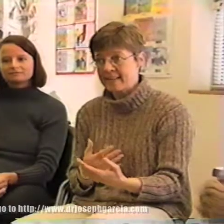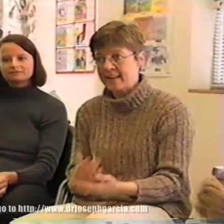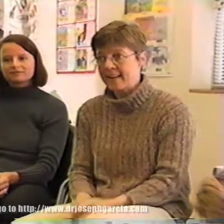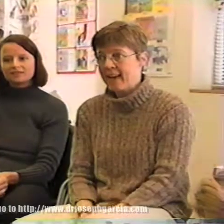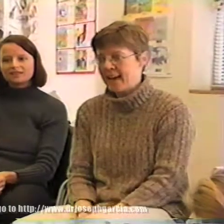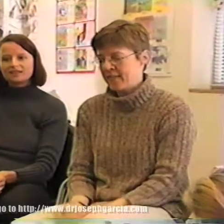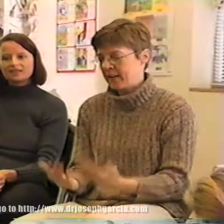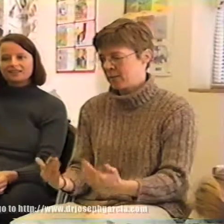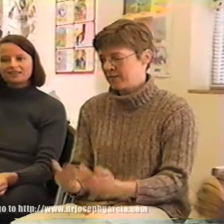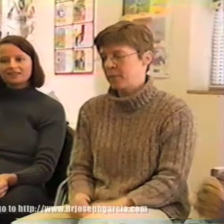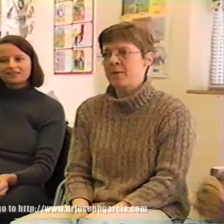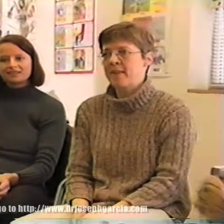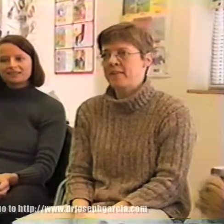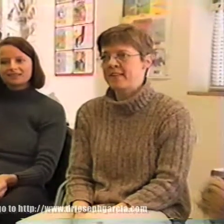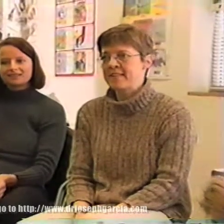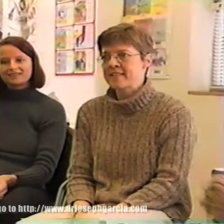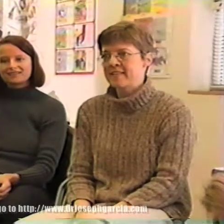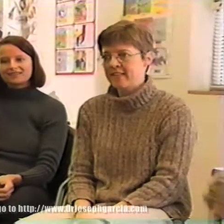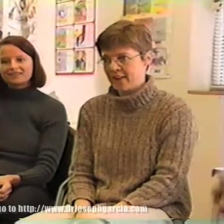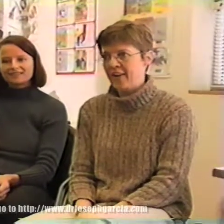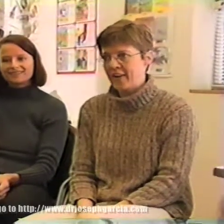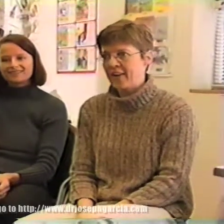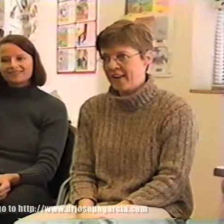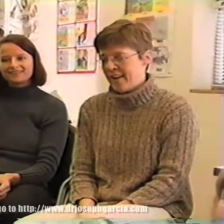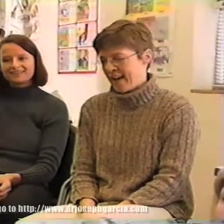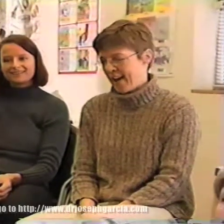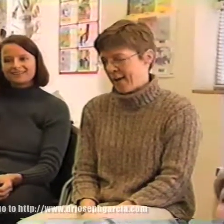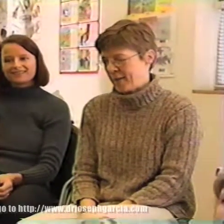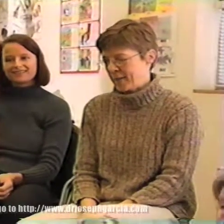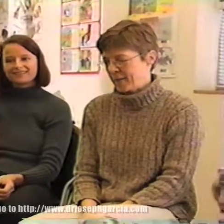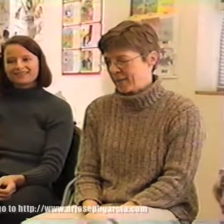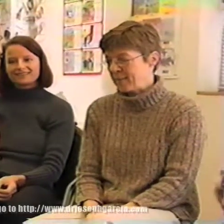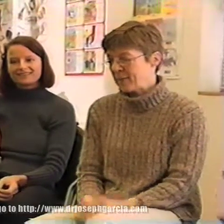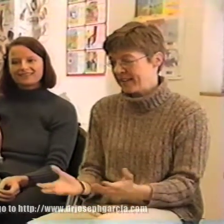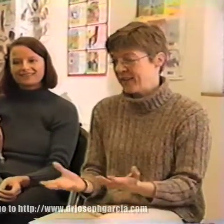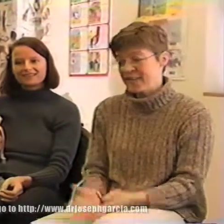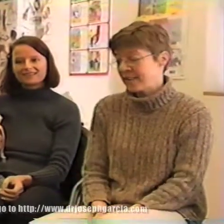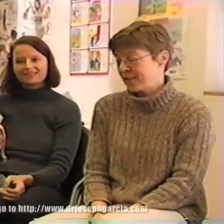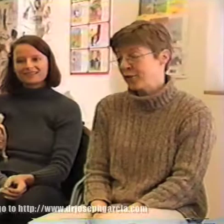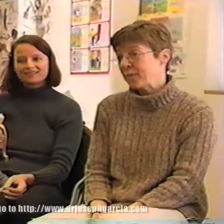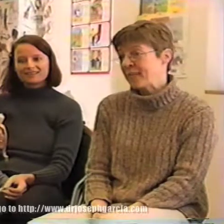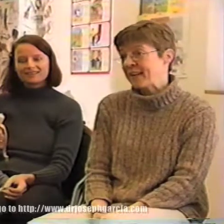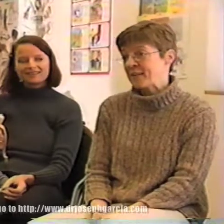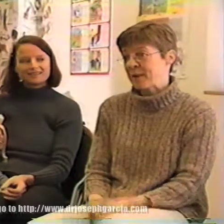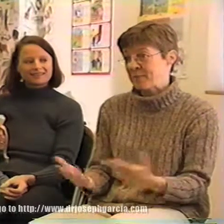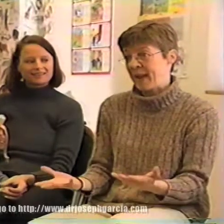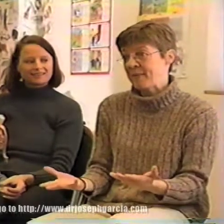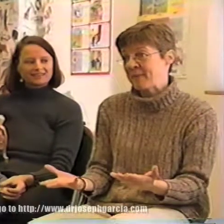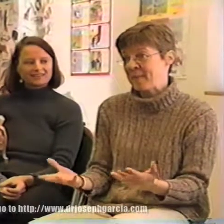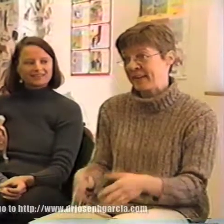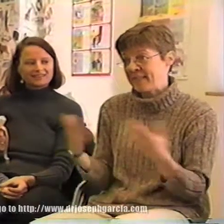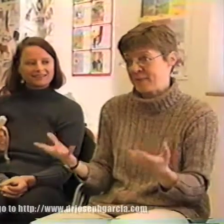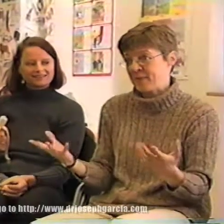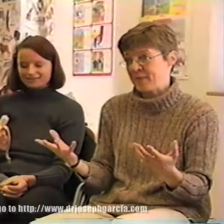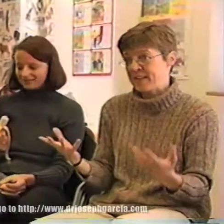consistently. Yeah. And I think I'd want to see what the benefits are. But it's quite, it's an enjoyable thing. It's a way to play with them and get them sort of thinking